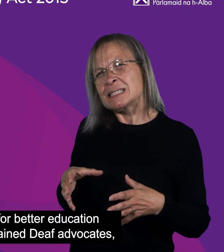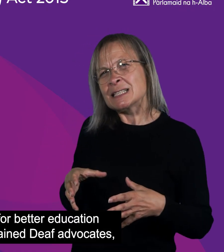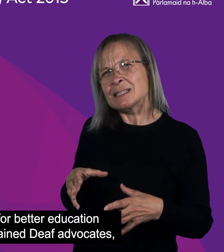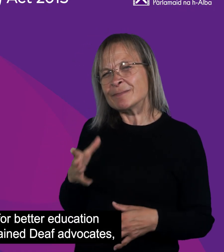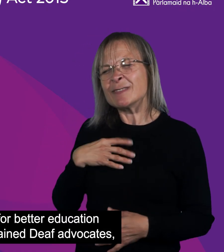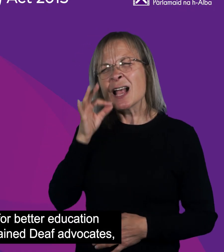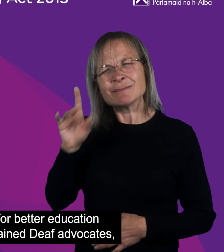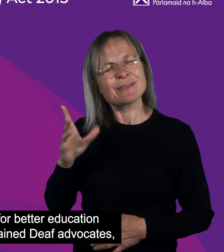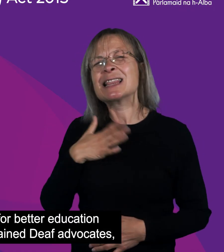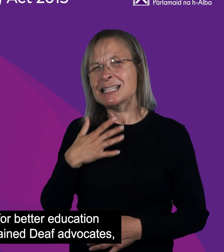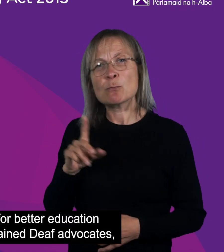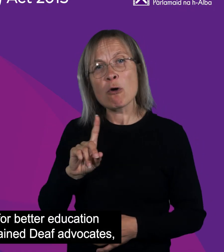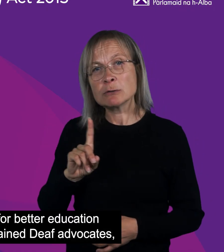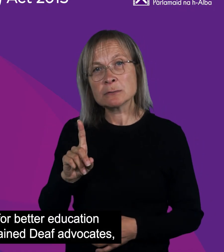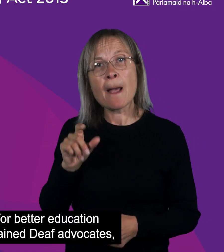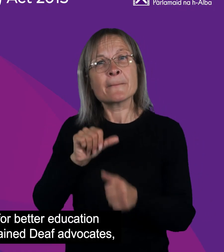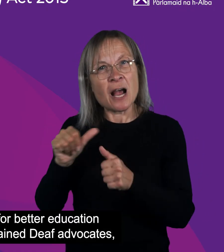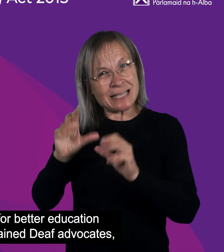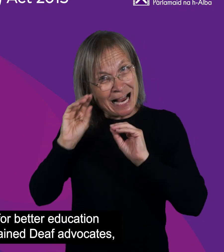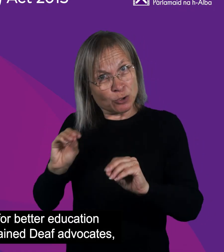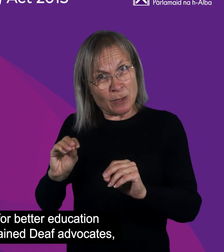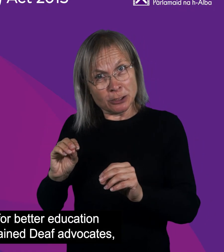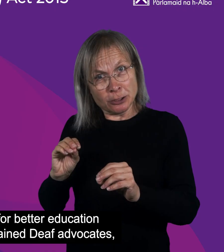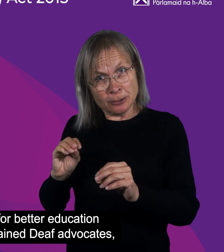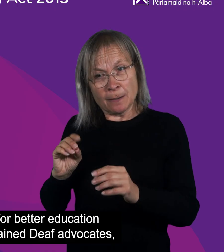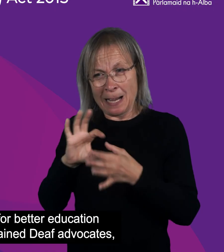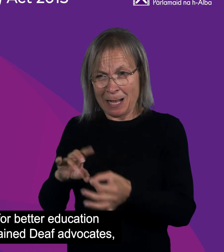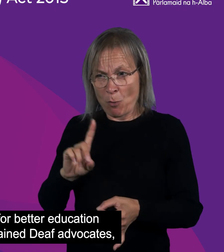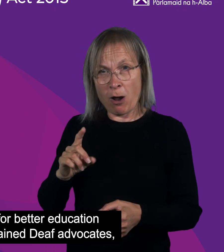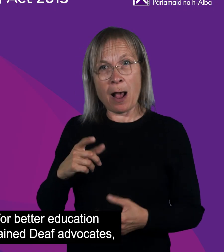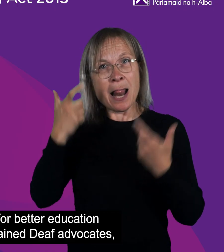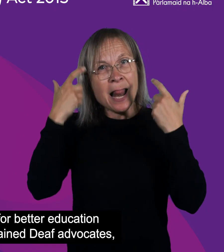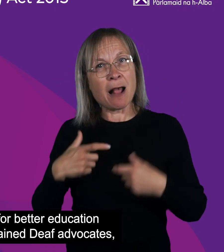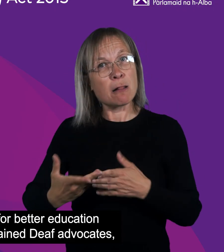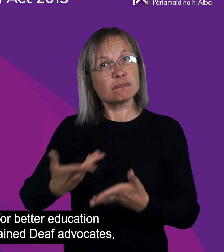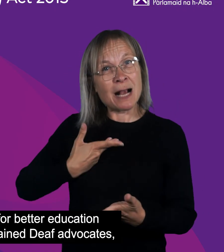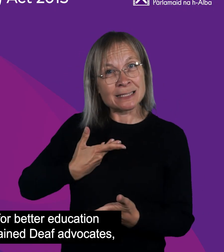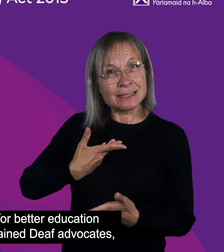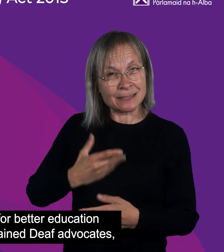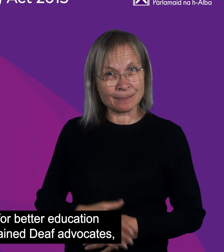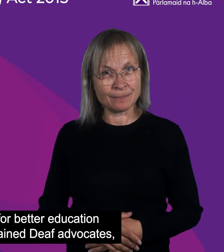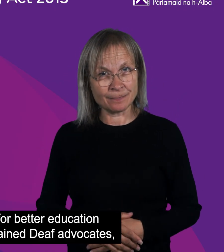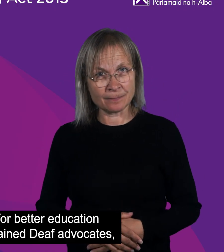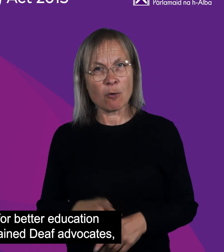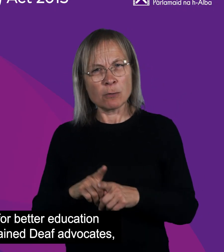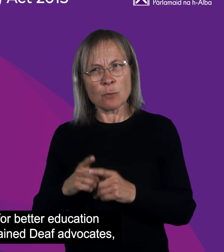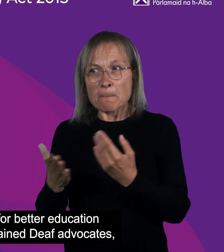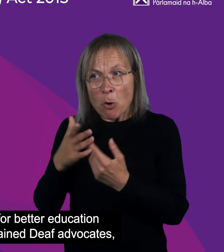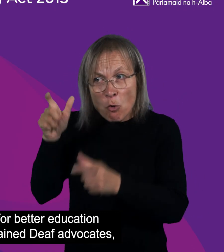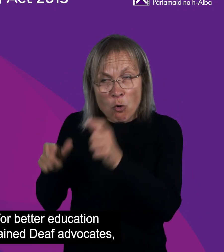The committee called for better education about legal rights, more trained deaf advocates, and improved data collection.